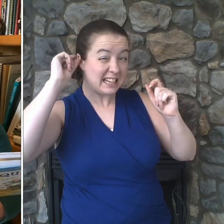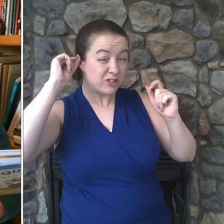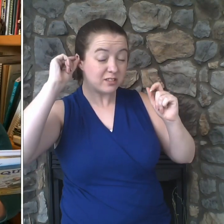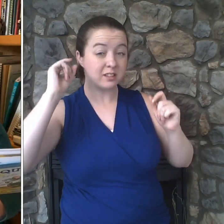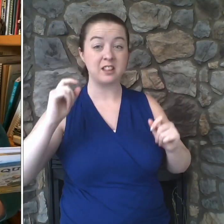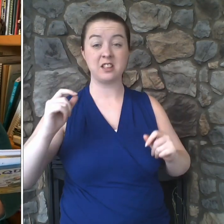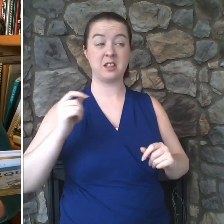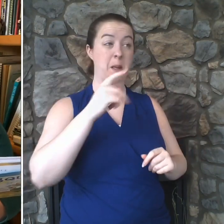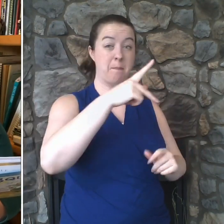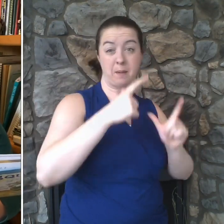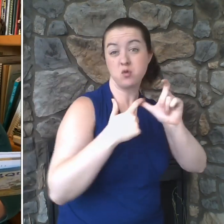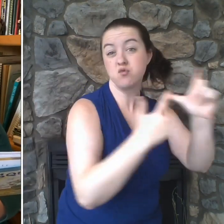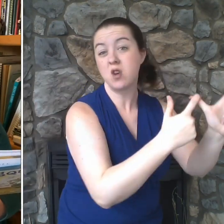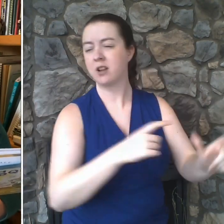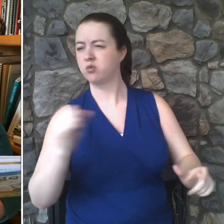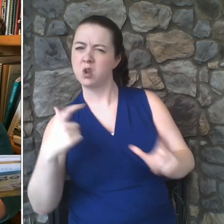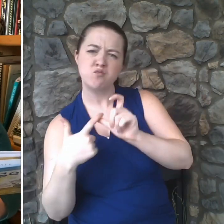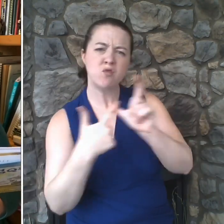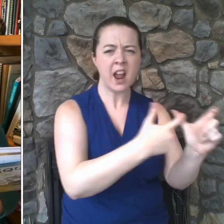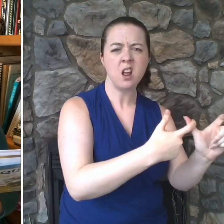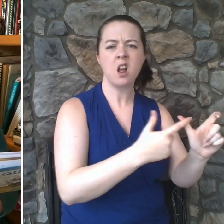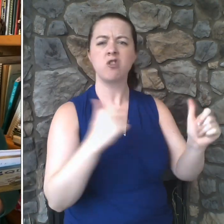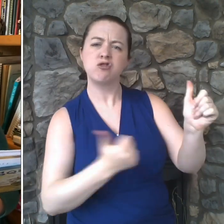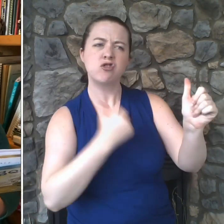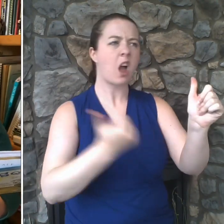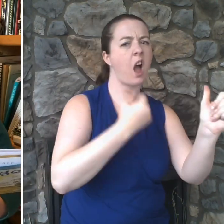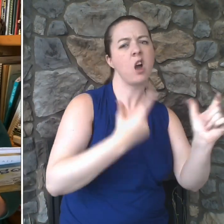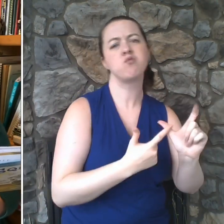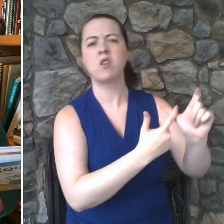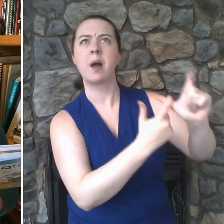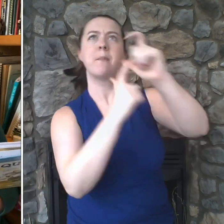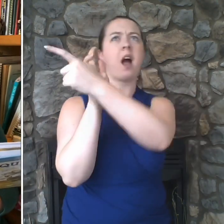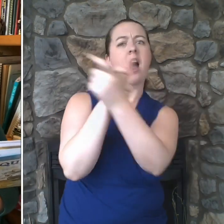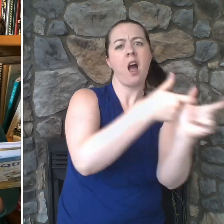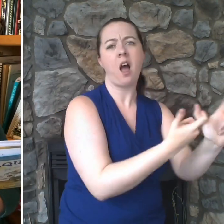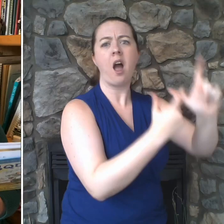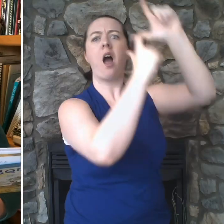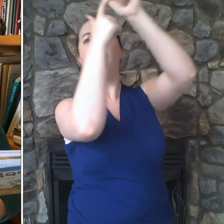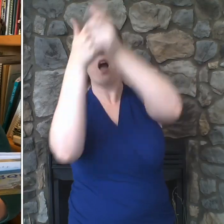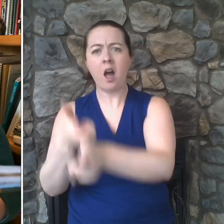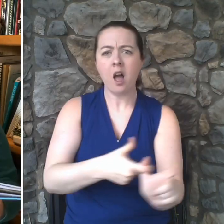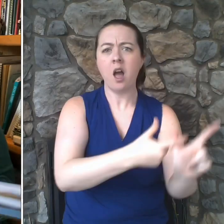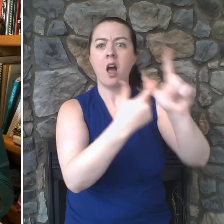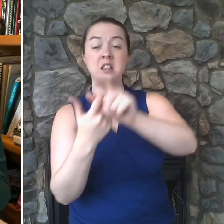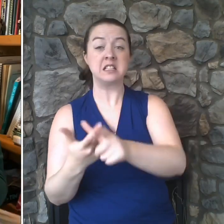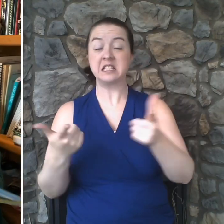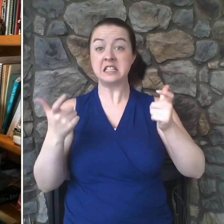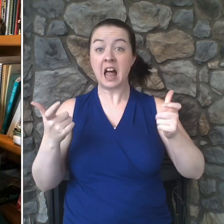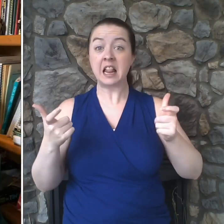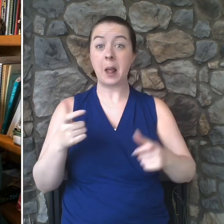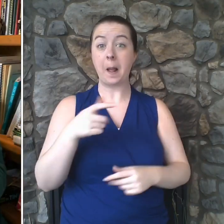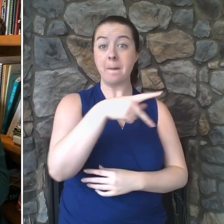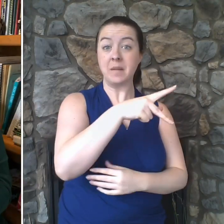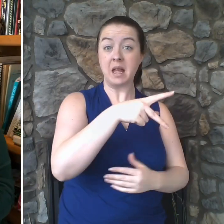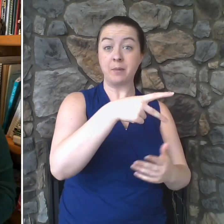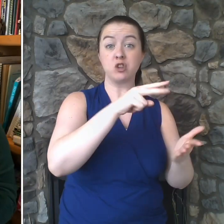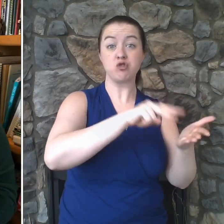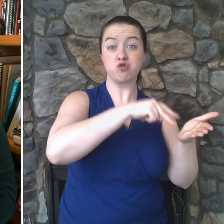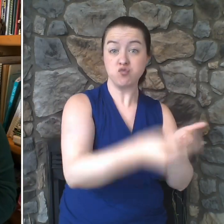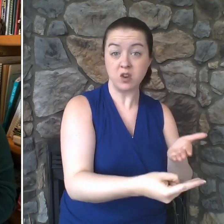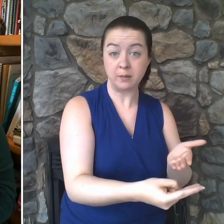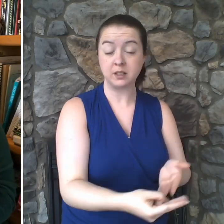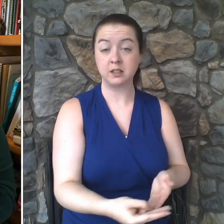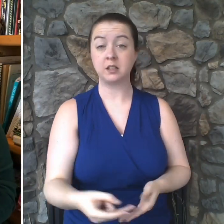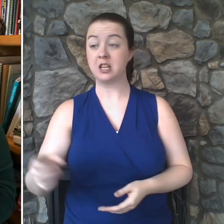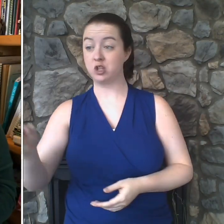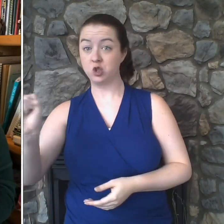ran. Squeak ran after him. Back and forth and up and down and around they went. Suddenly, Pip tripped